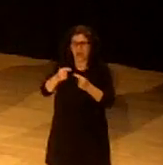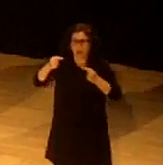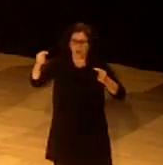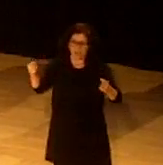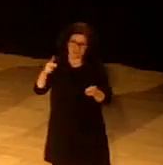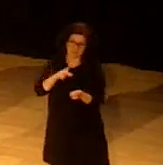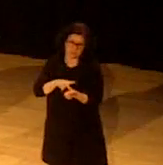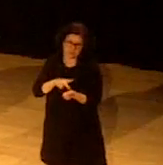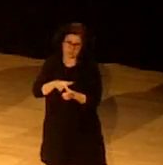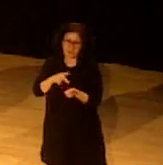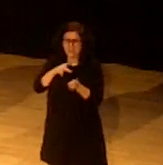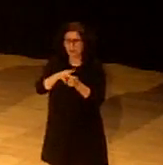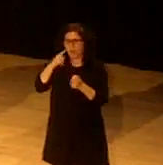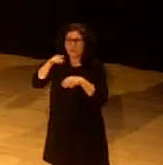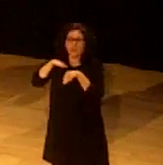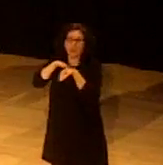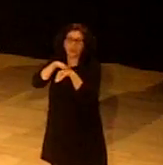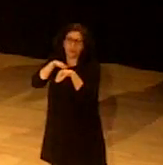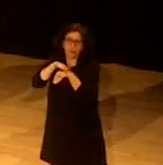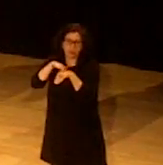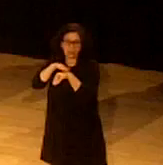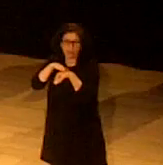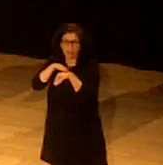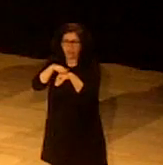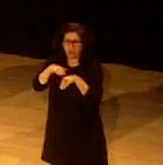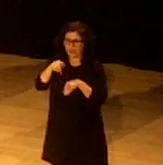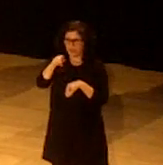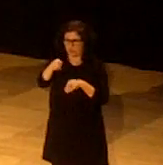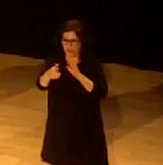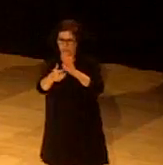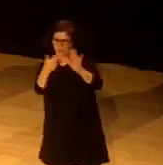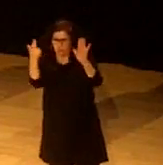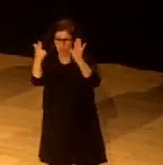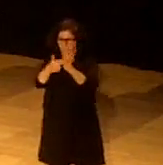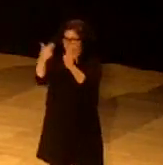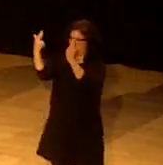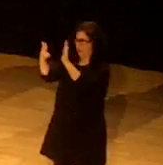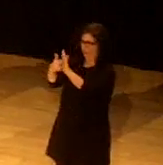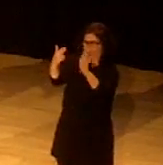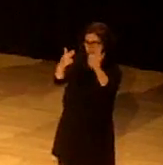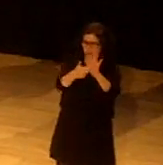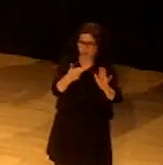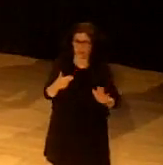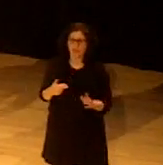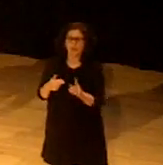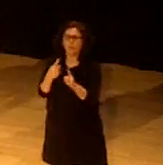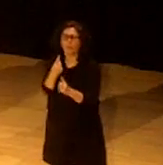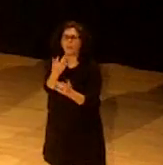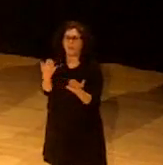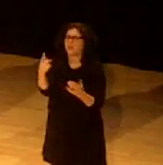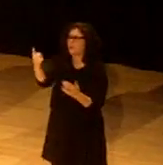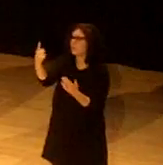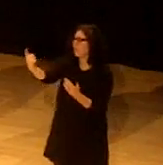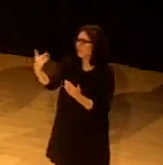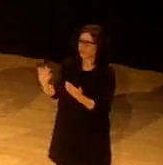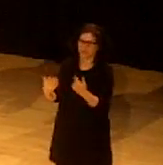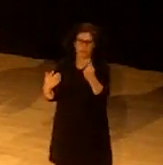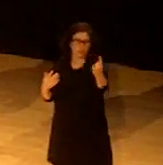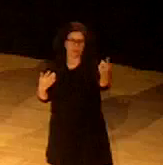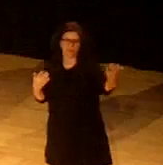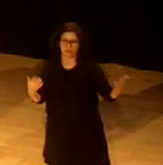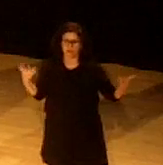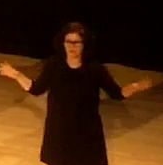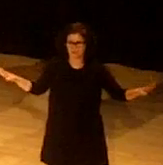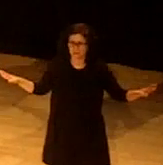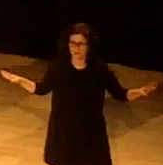reductionist individual notion of you are this thing that is compartmentalized and now we can forget about you and move on to the next one. So I'm not suggesting